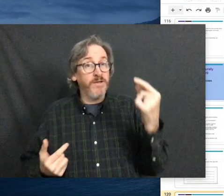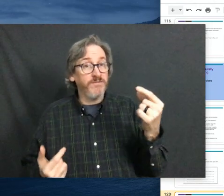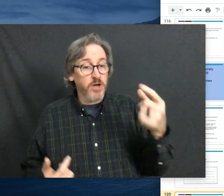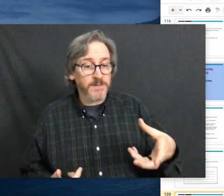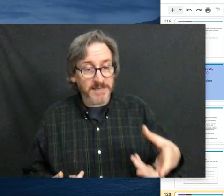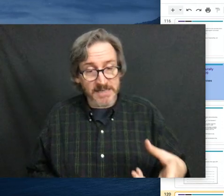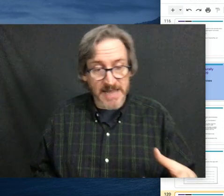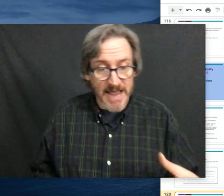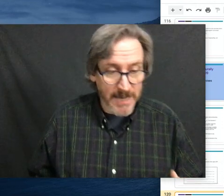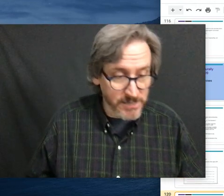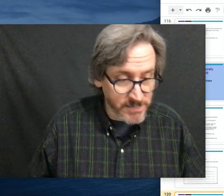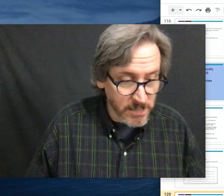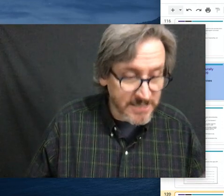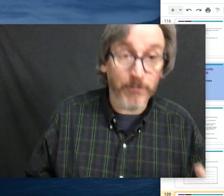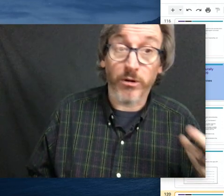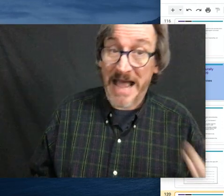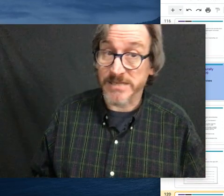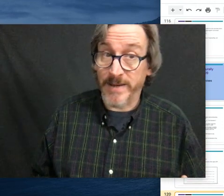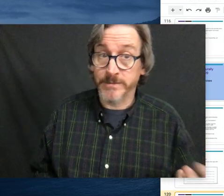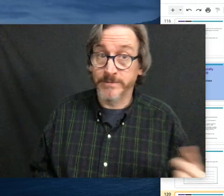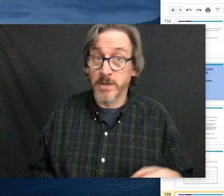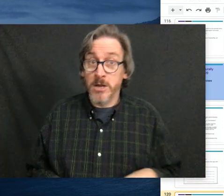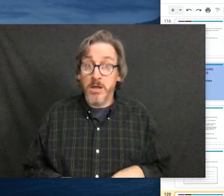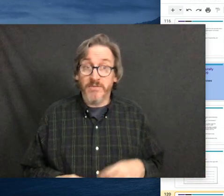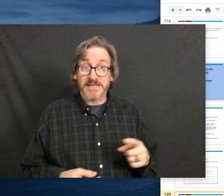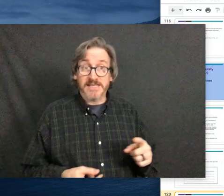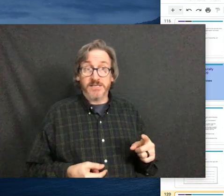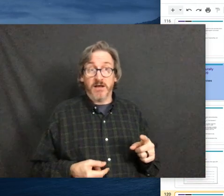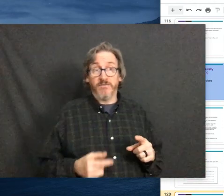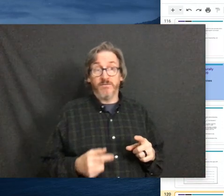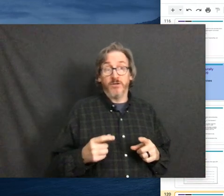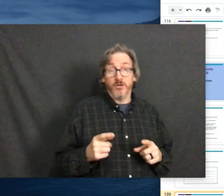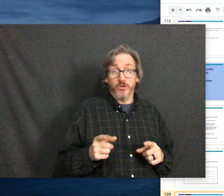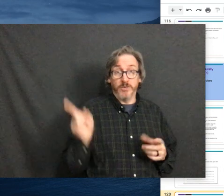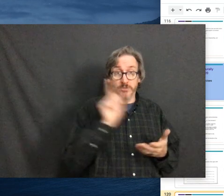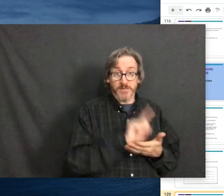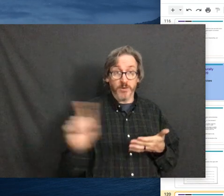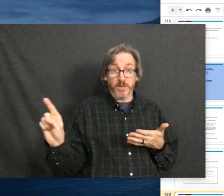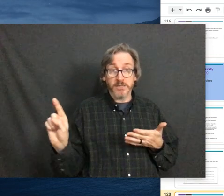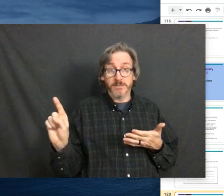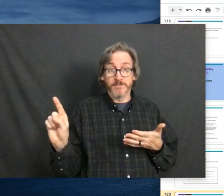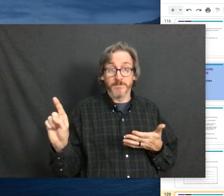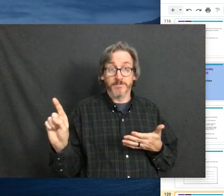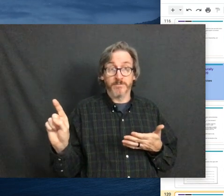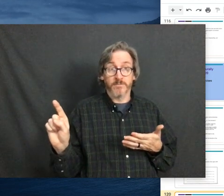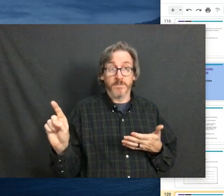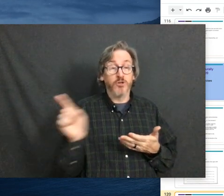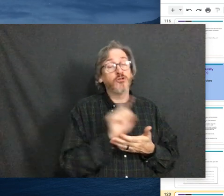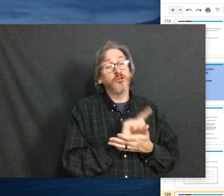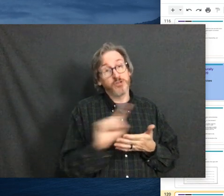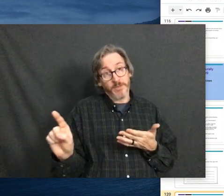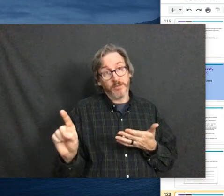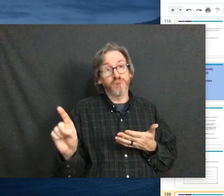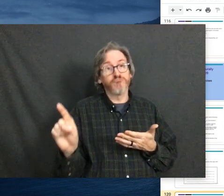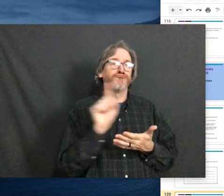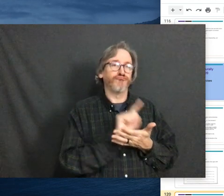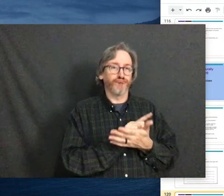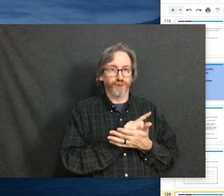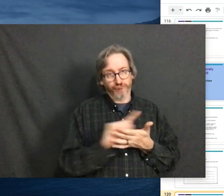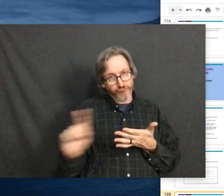So we've talked about this as temporal aspect. That sense of you can do something once, you can do